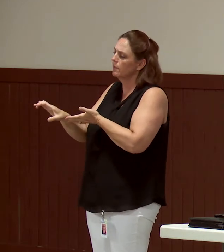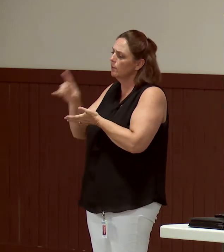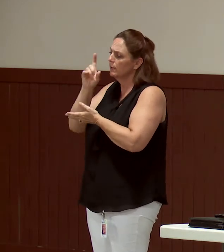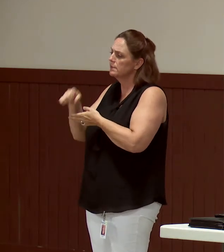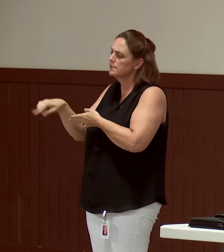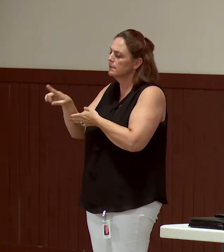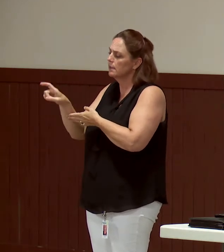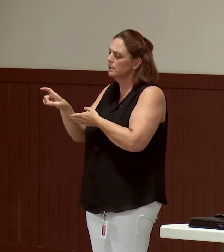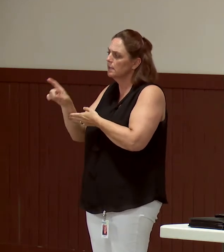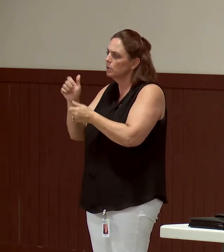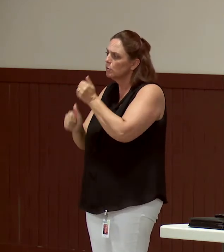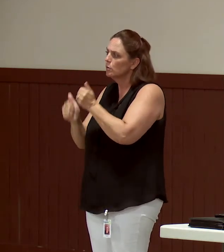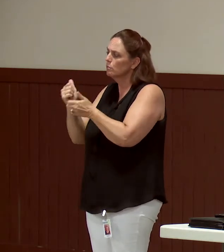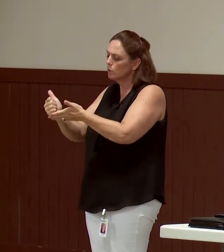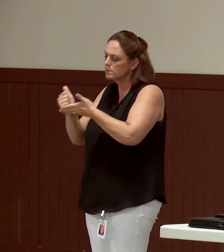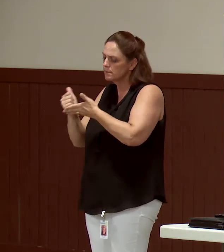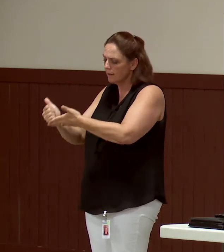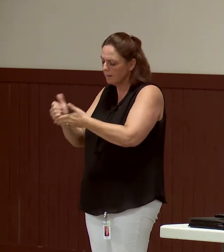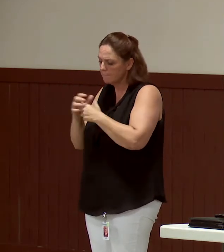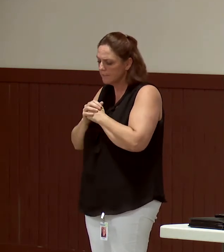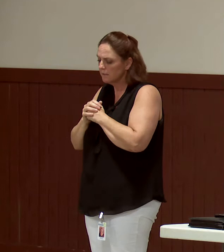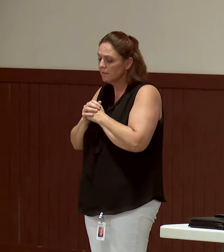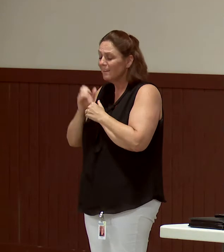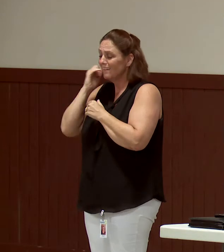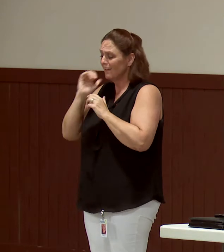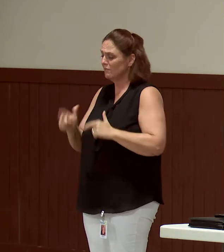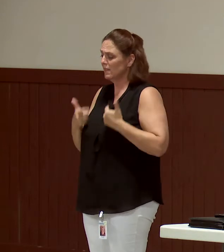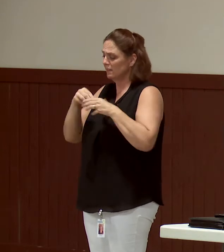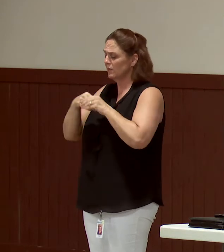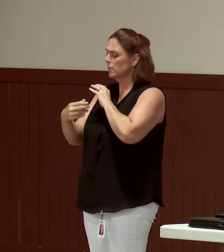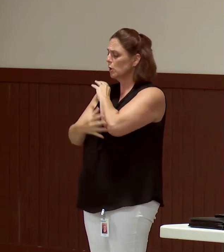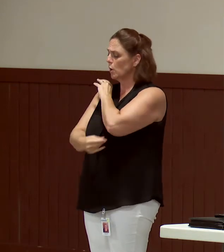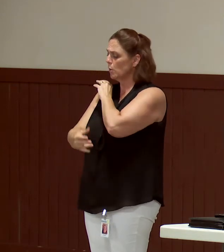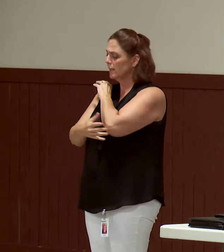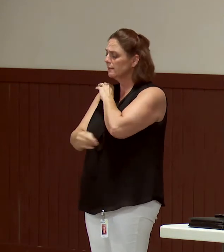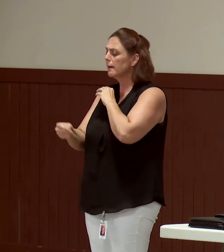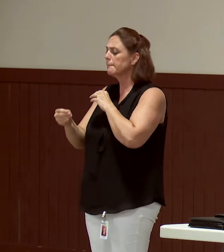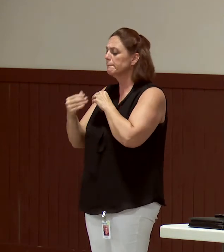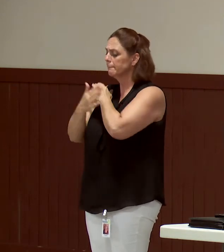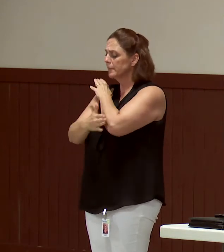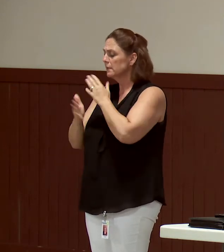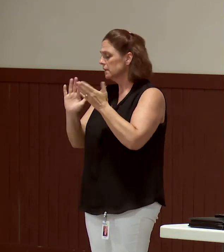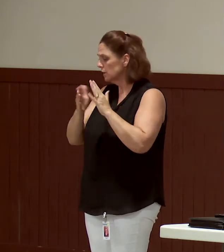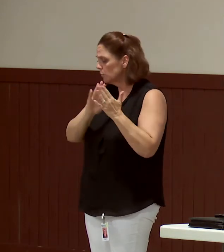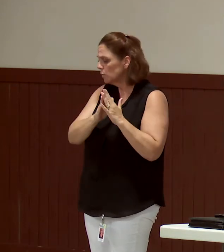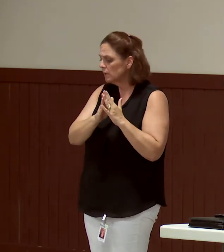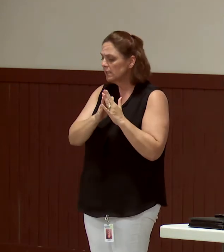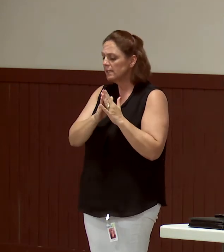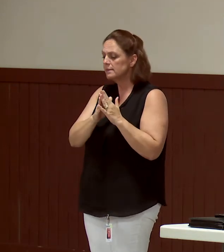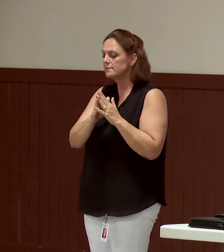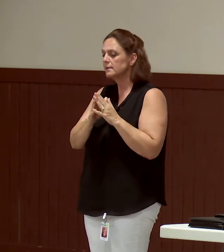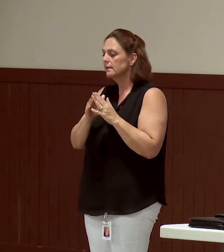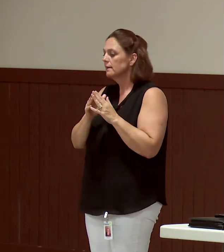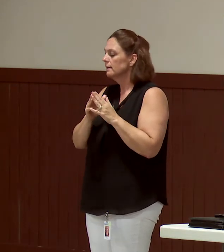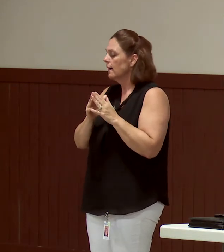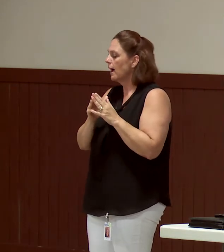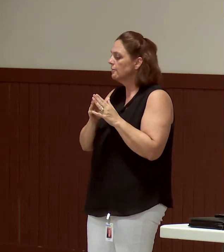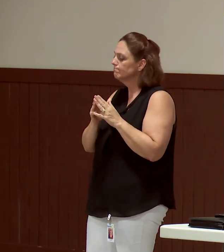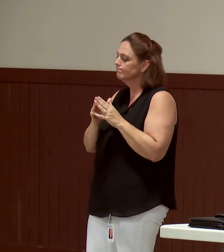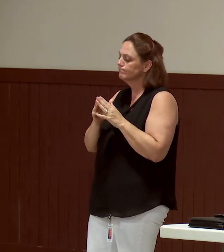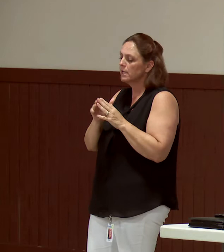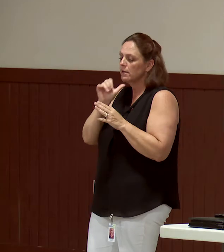that individuals living in low-income communities may have had more of a limited ability to socially distance or